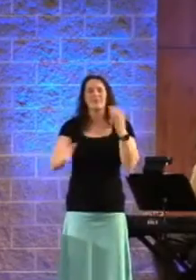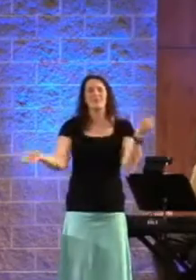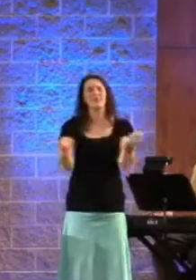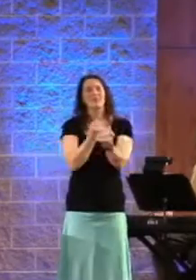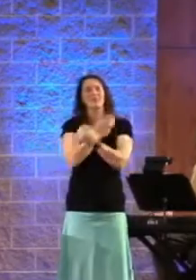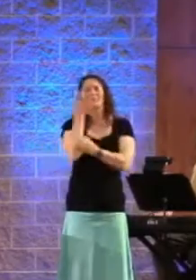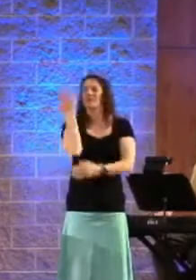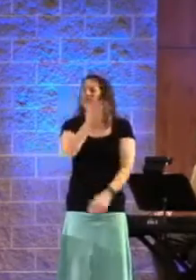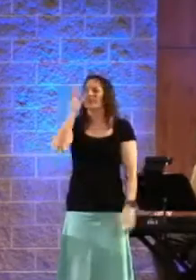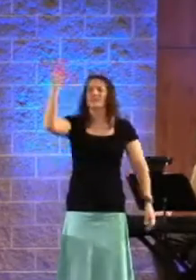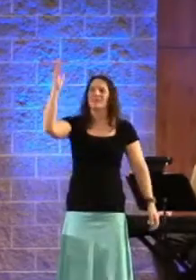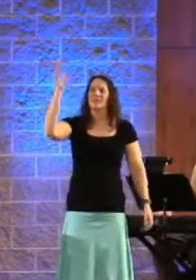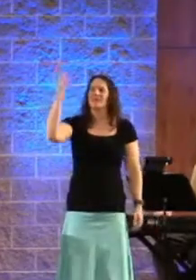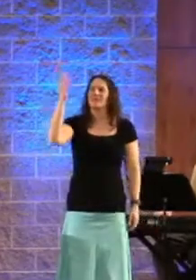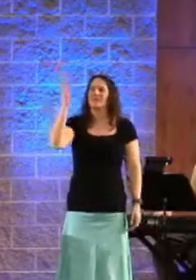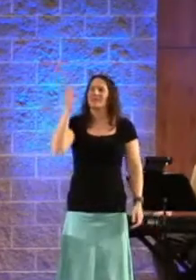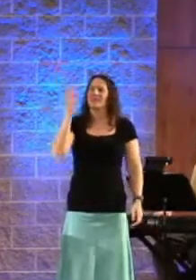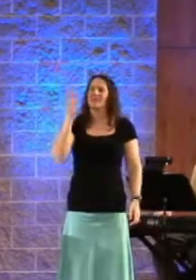love, amazing